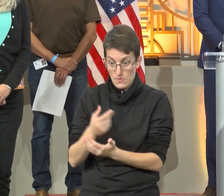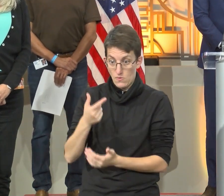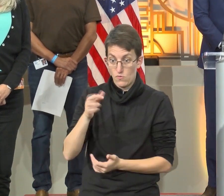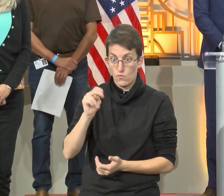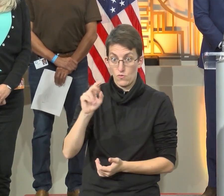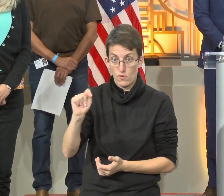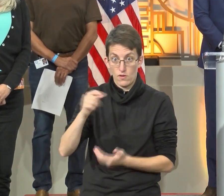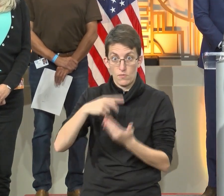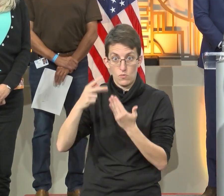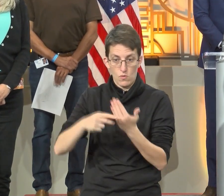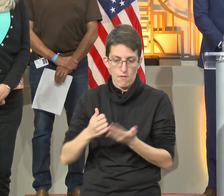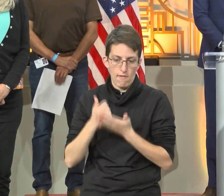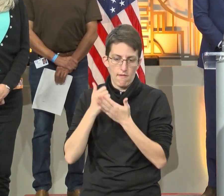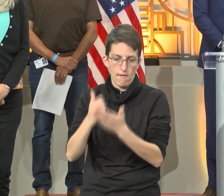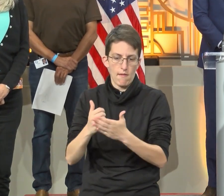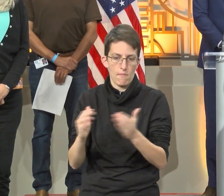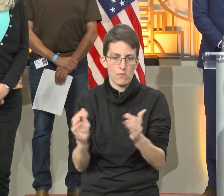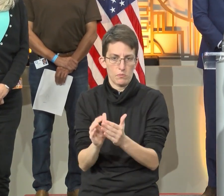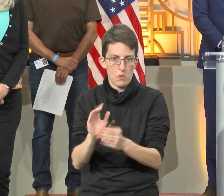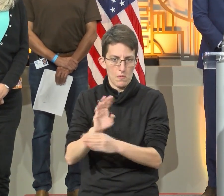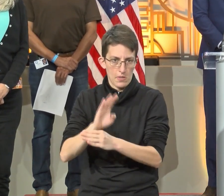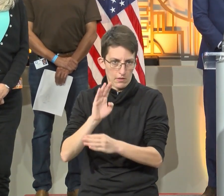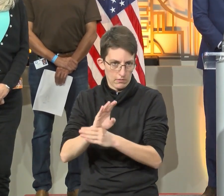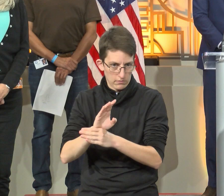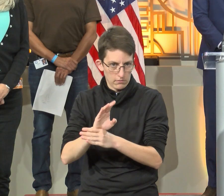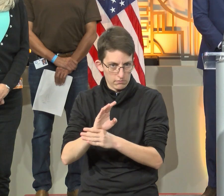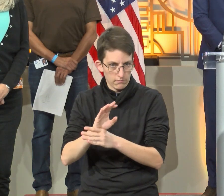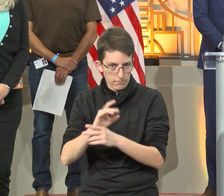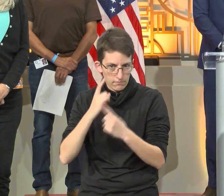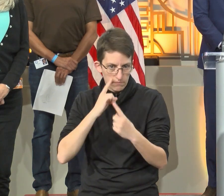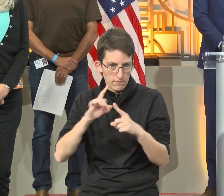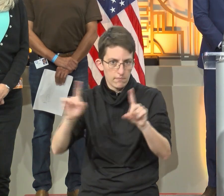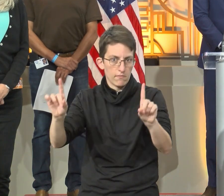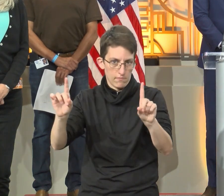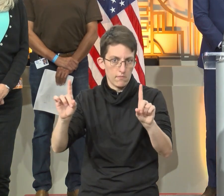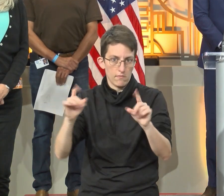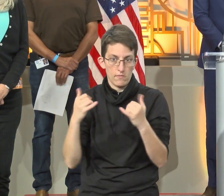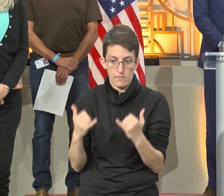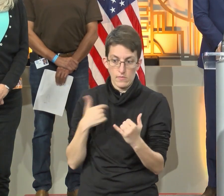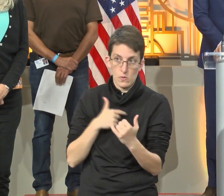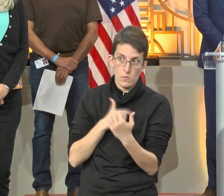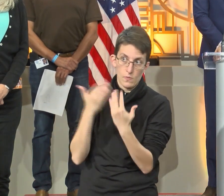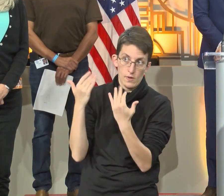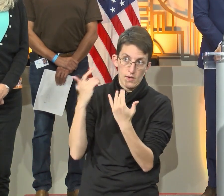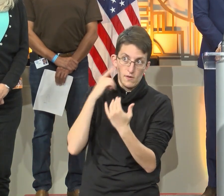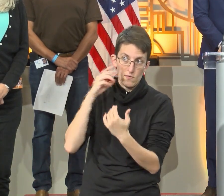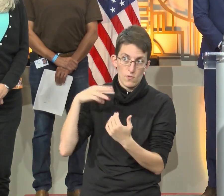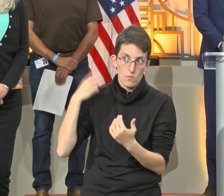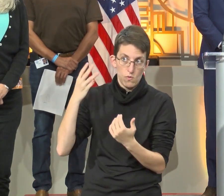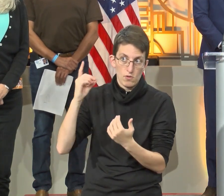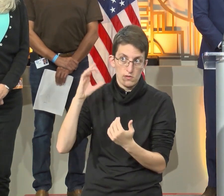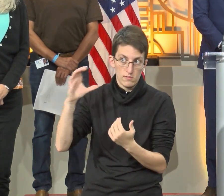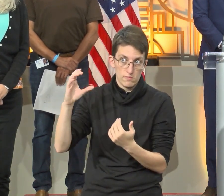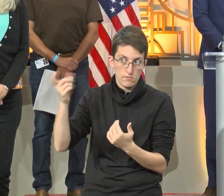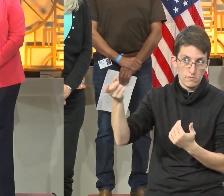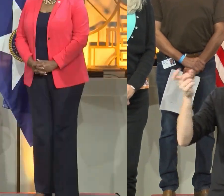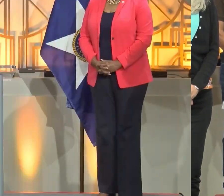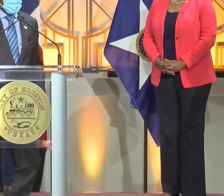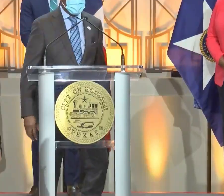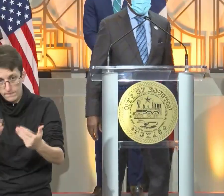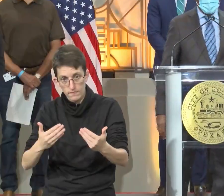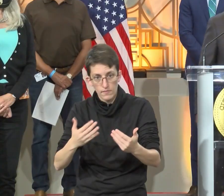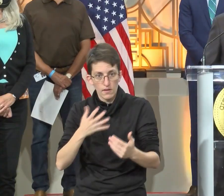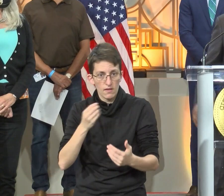small businesses towards recovery while we wait on Washington, D.C. to render additional